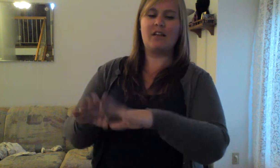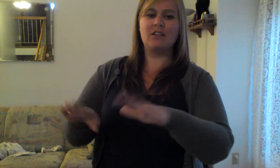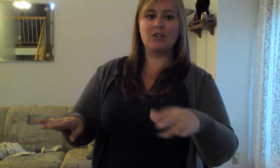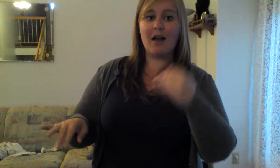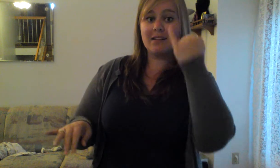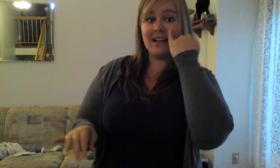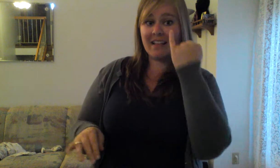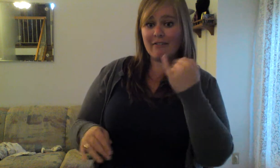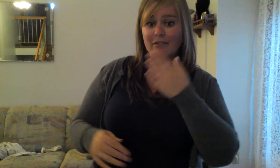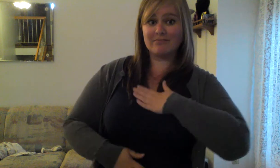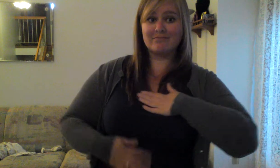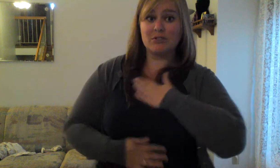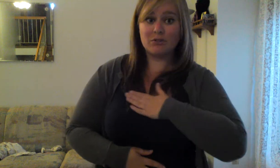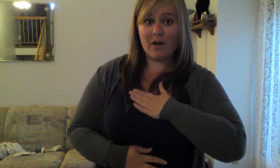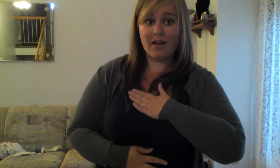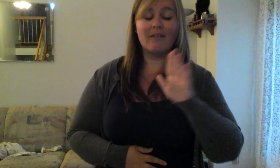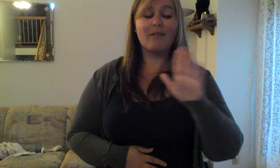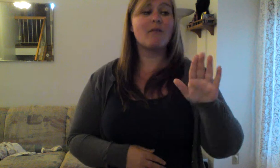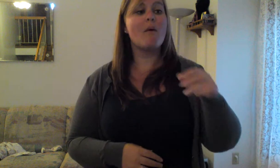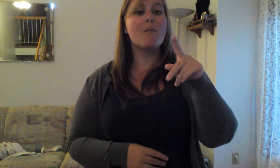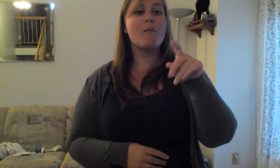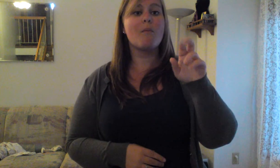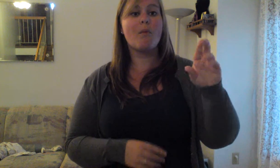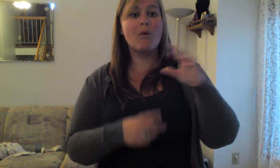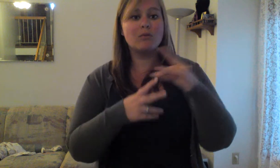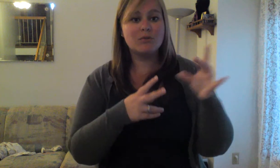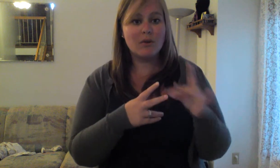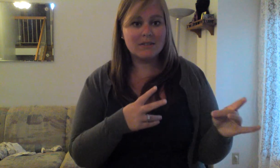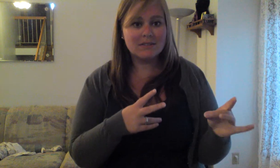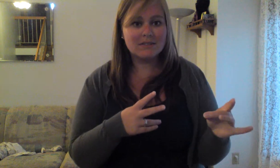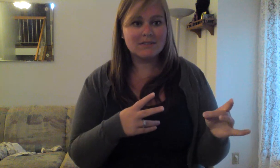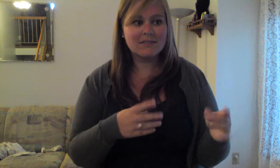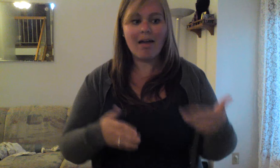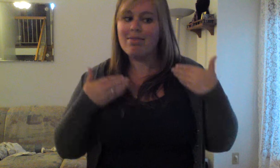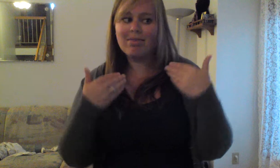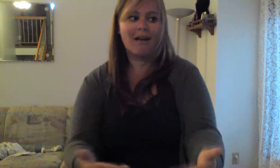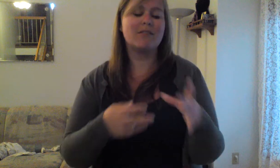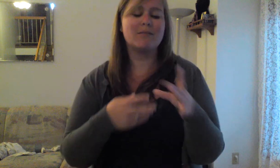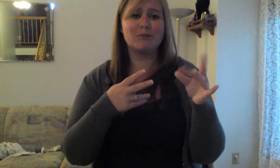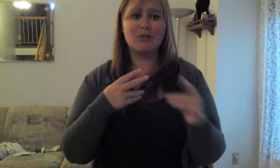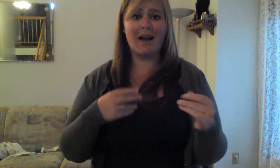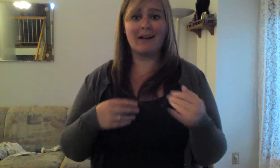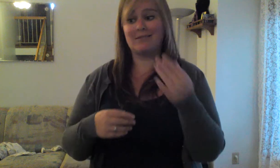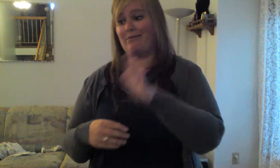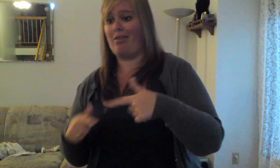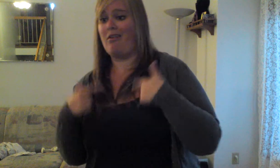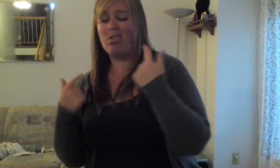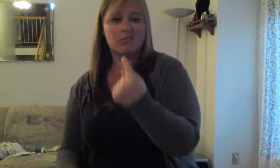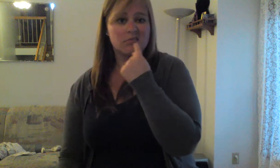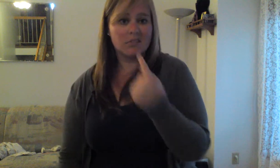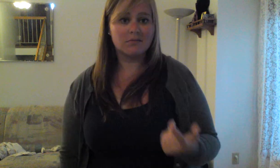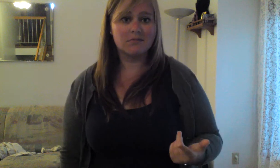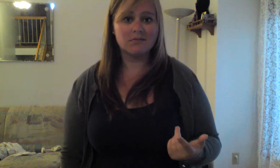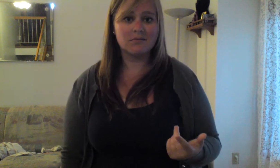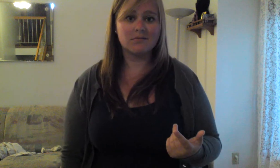You're pro-choice, remember? Give that child the choice to decide whether or not if their life sucks or if their life is good. Retarded people smile a lot more